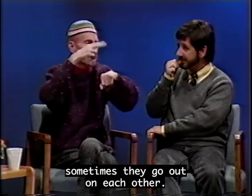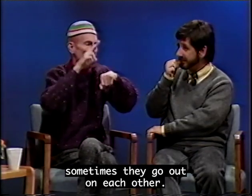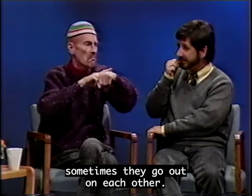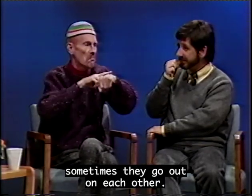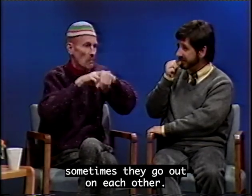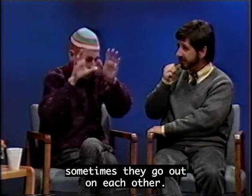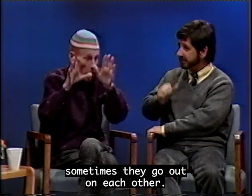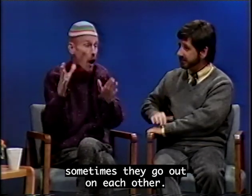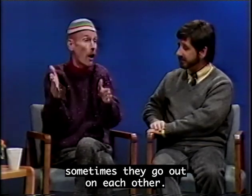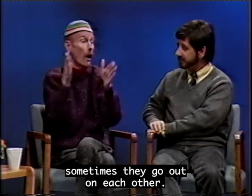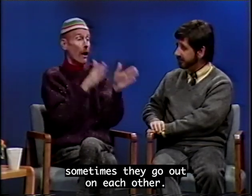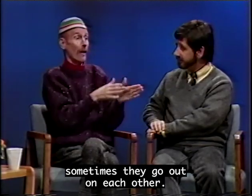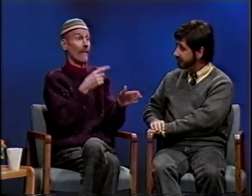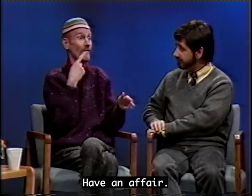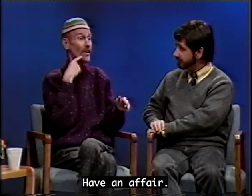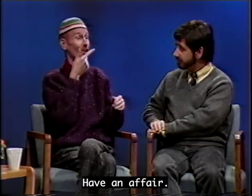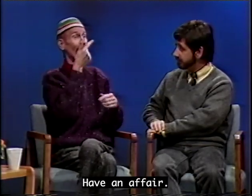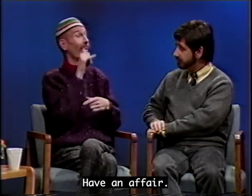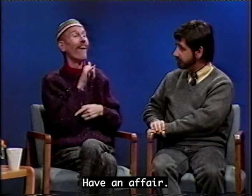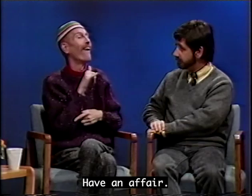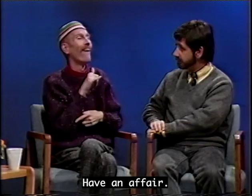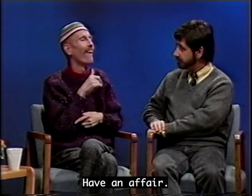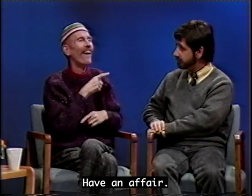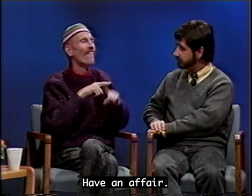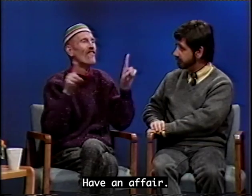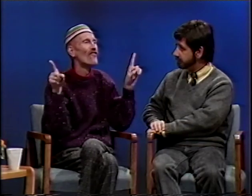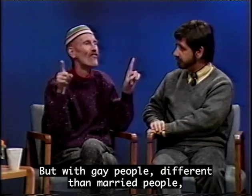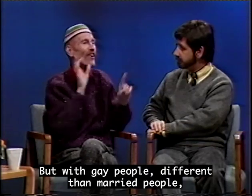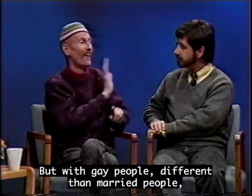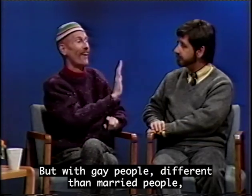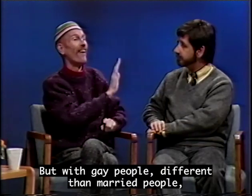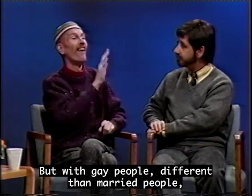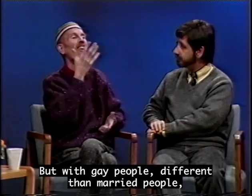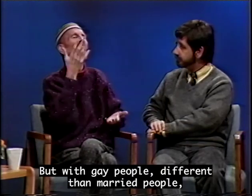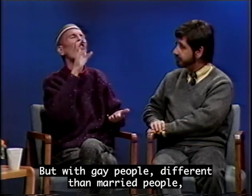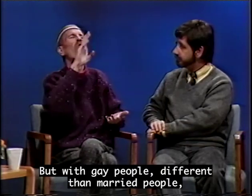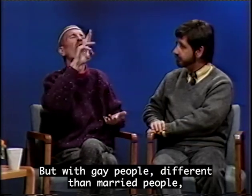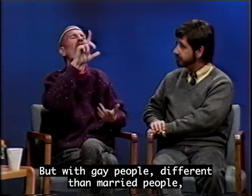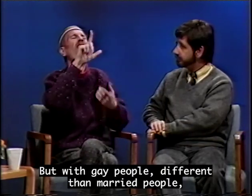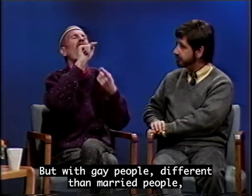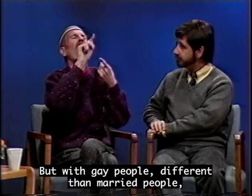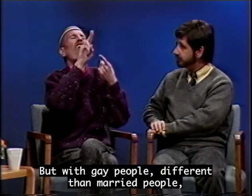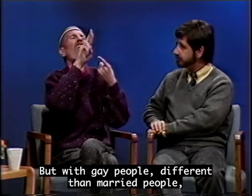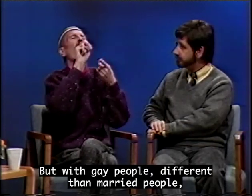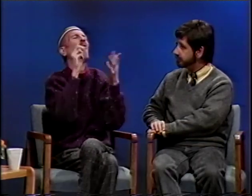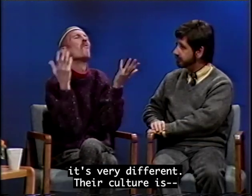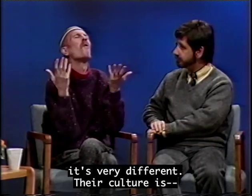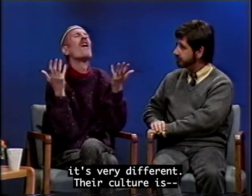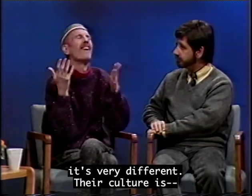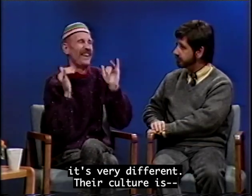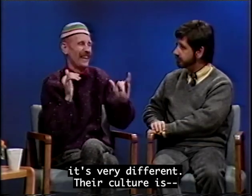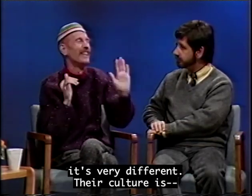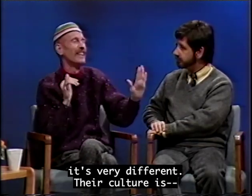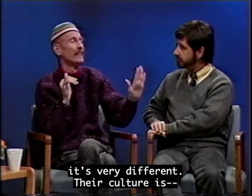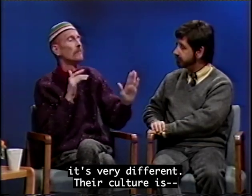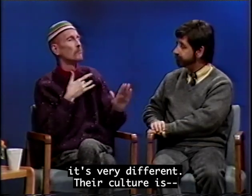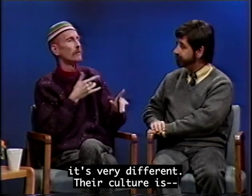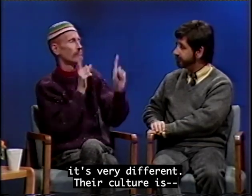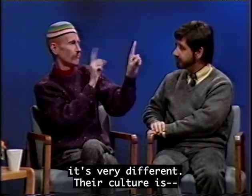on each other, have an affair. But with gay people, different than married people, it's very different. Their culture